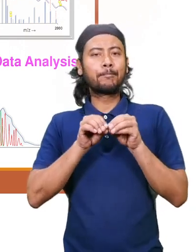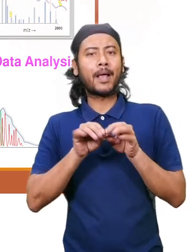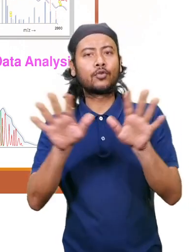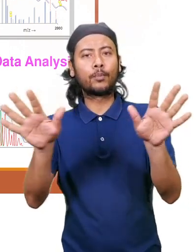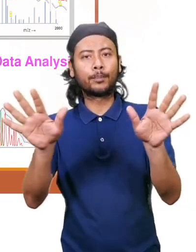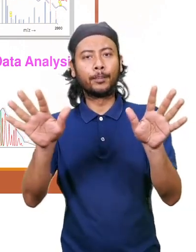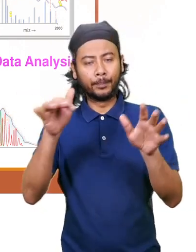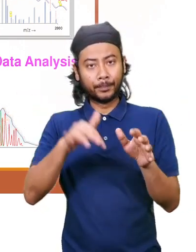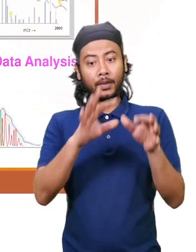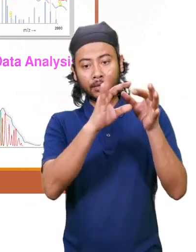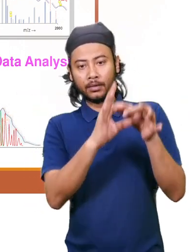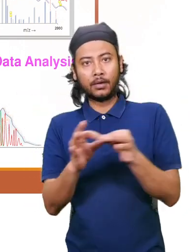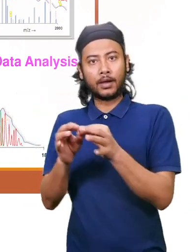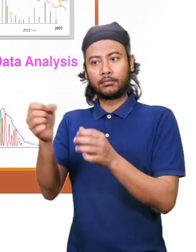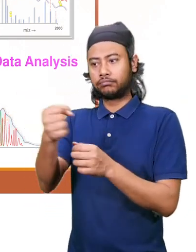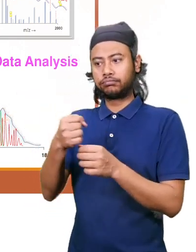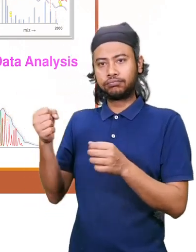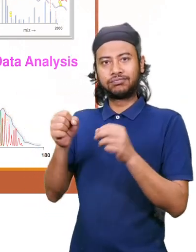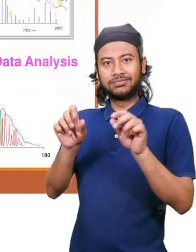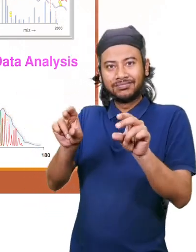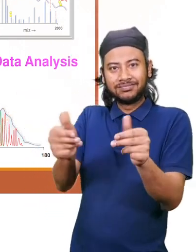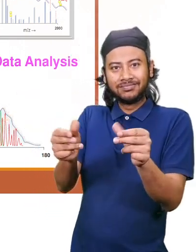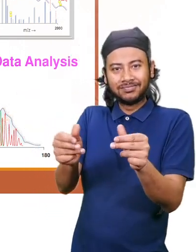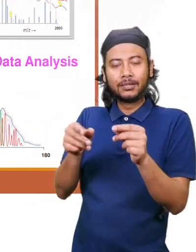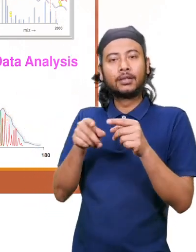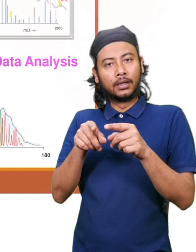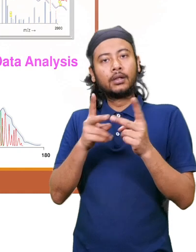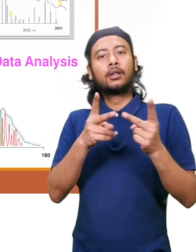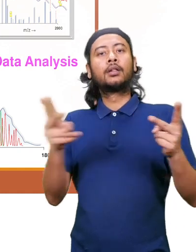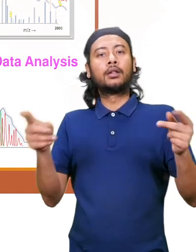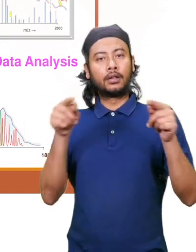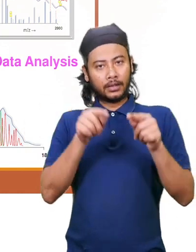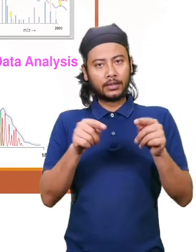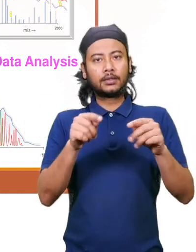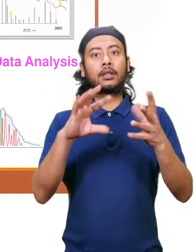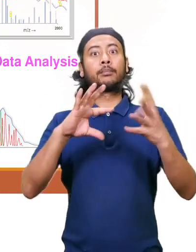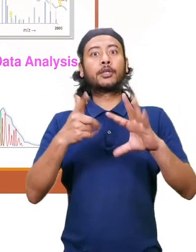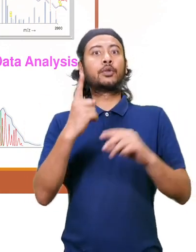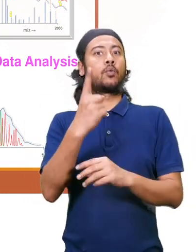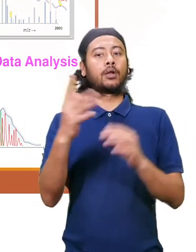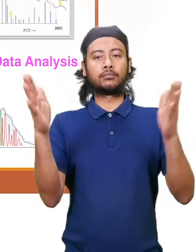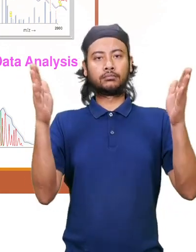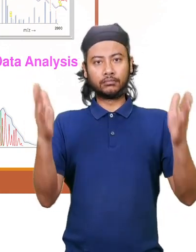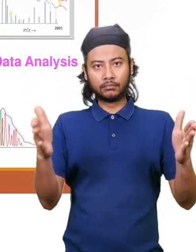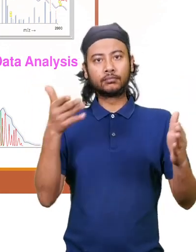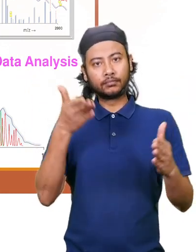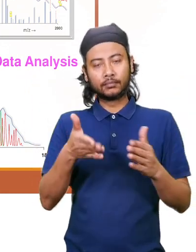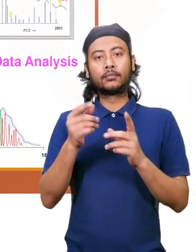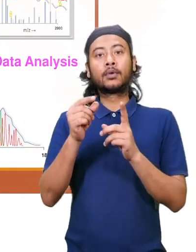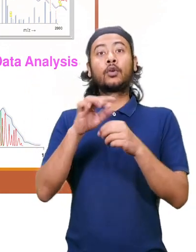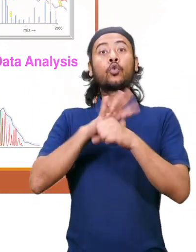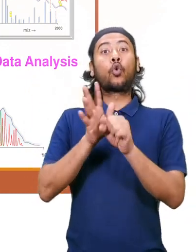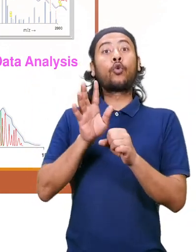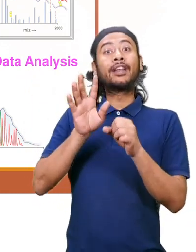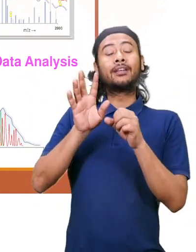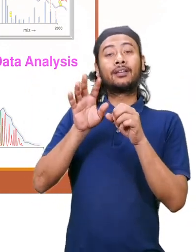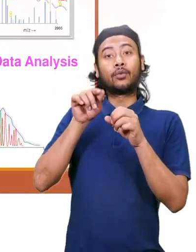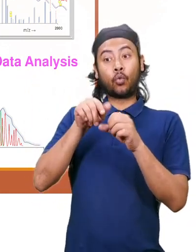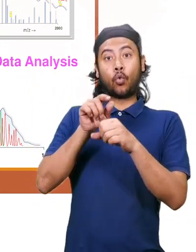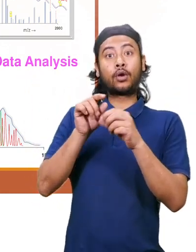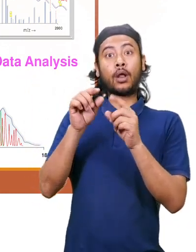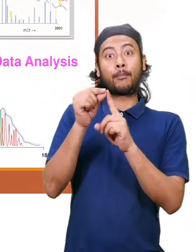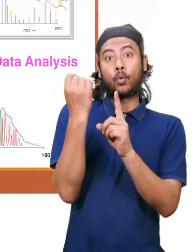LC-MS or mass spectrometry connected to an LC system for the characterization